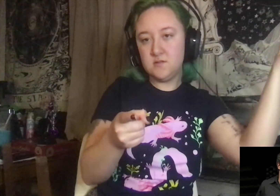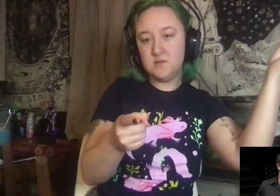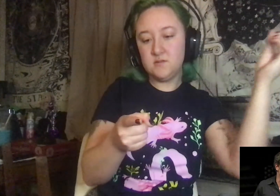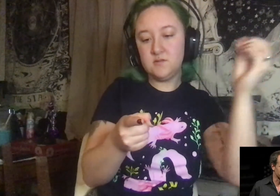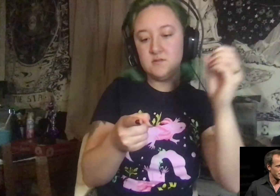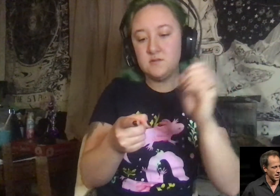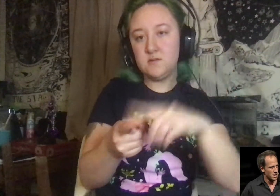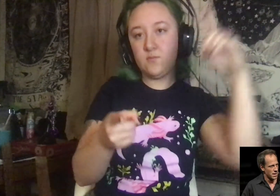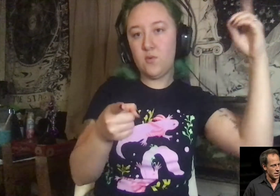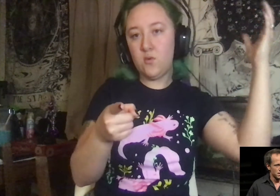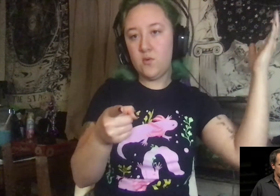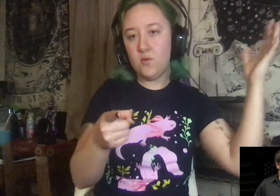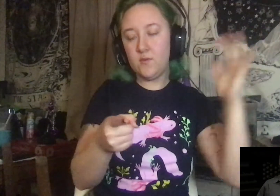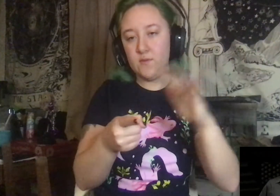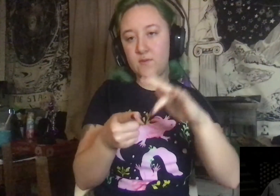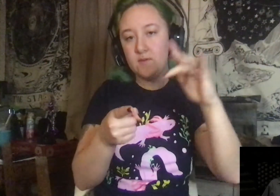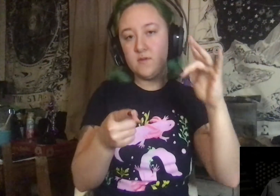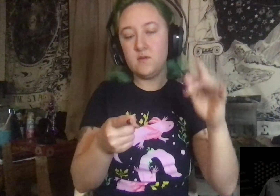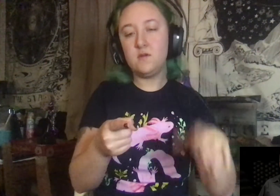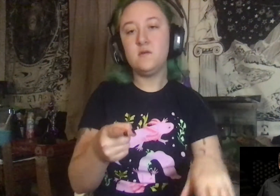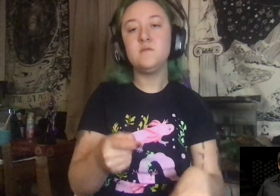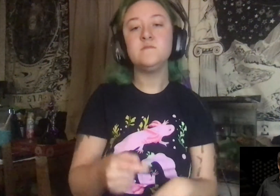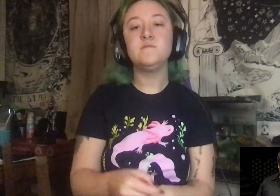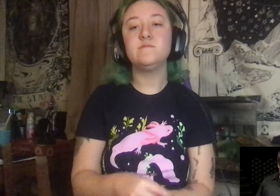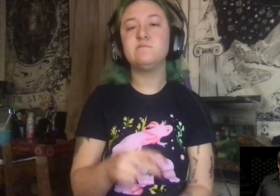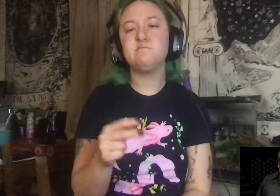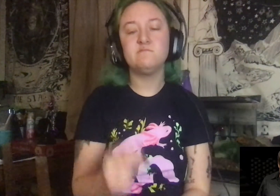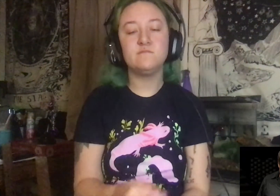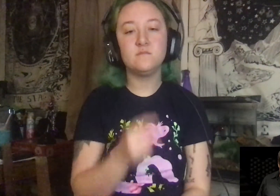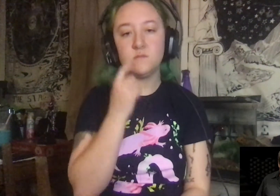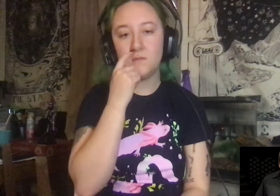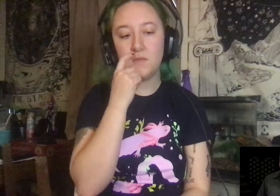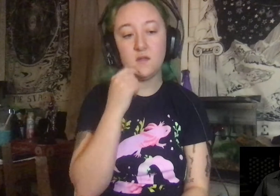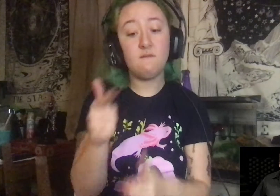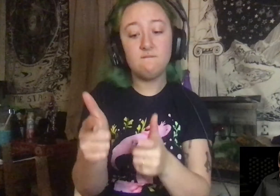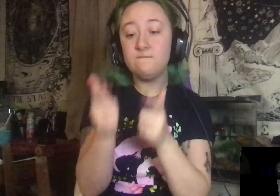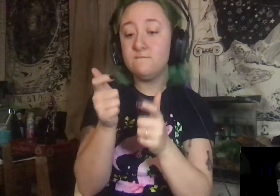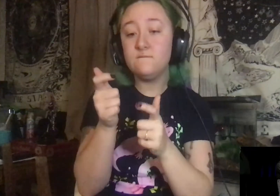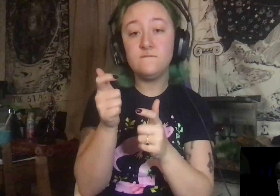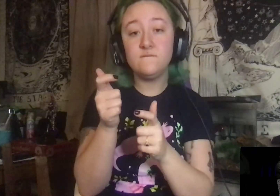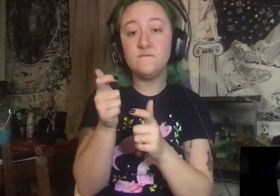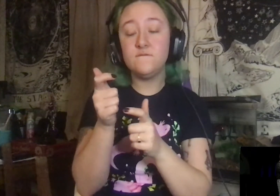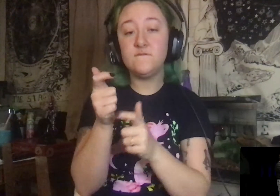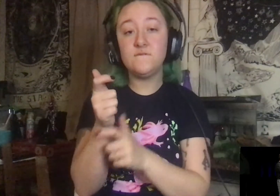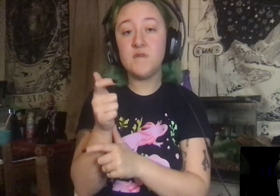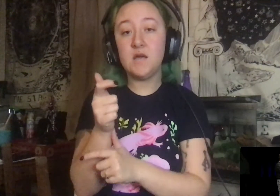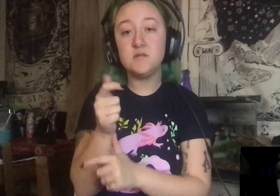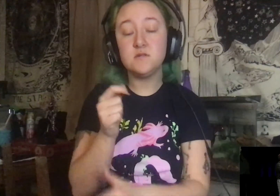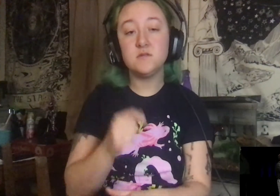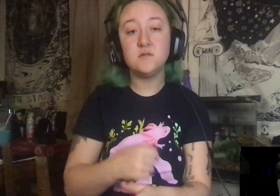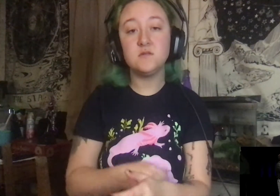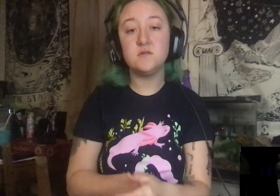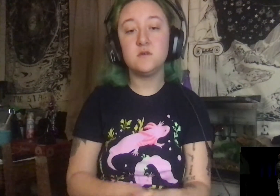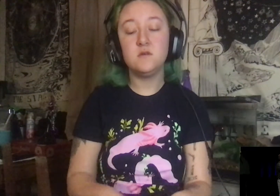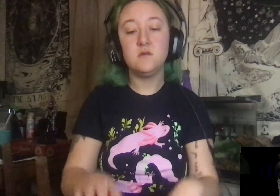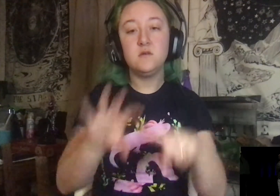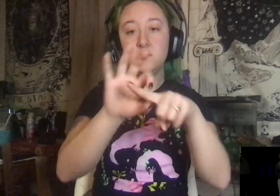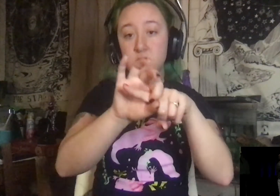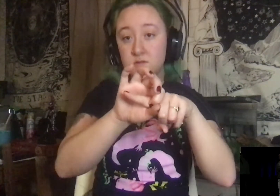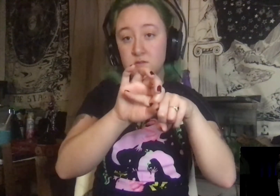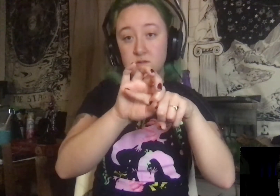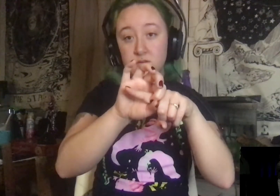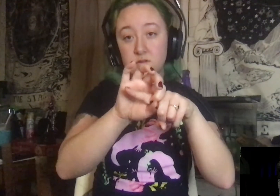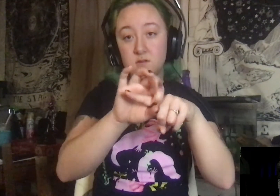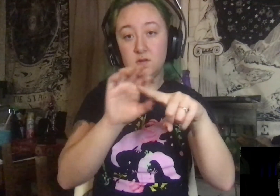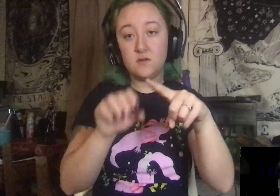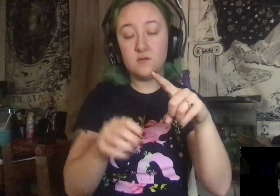was impressive. In the space of about 2 seconds, Albert had the knife between the cartilage of the tail right next